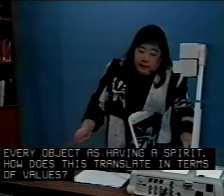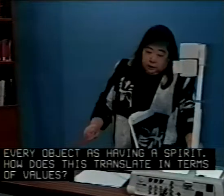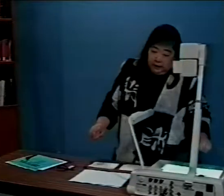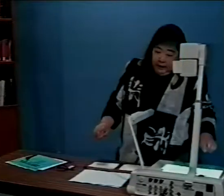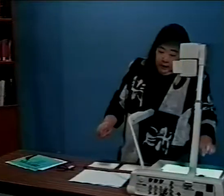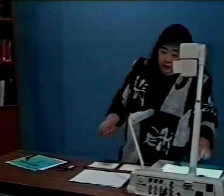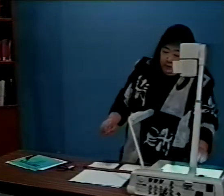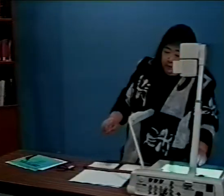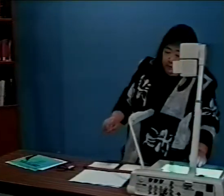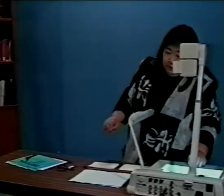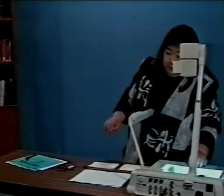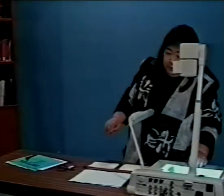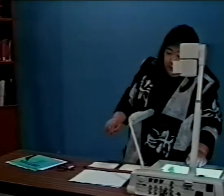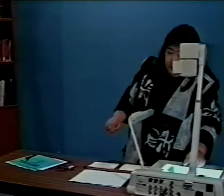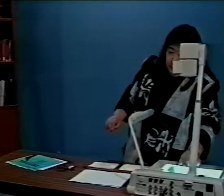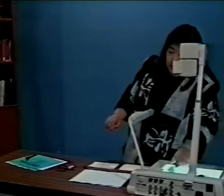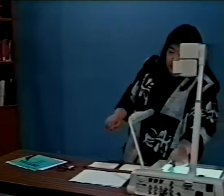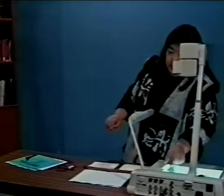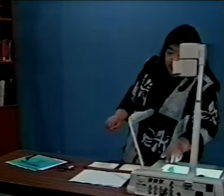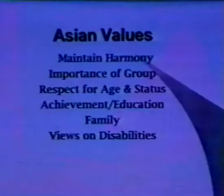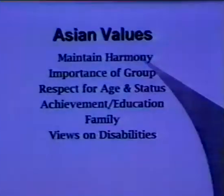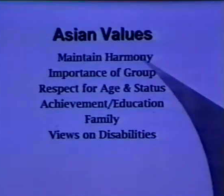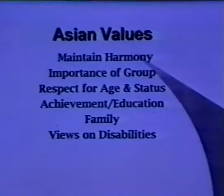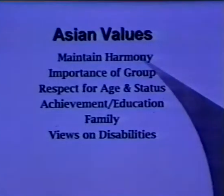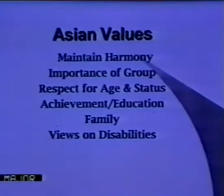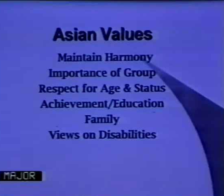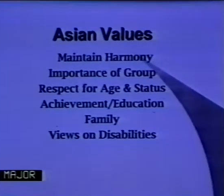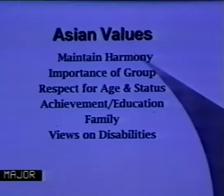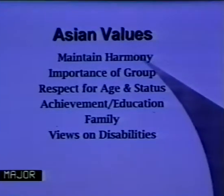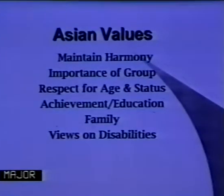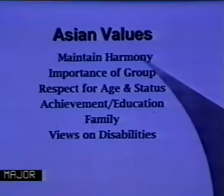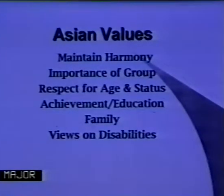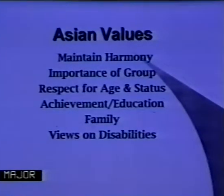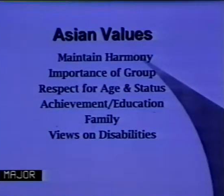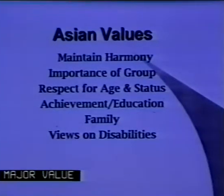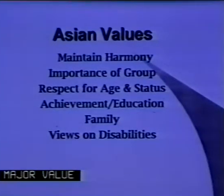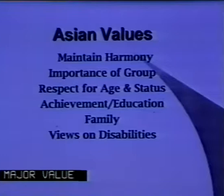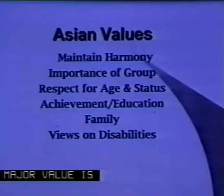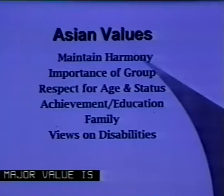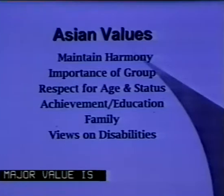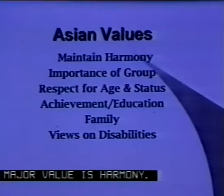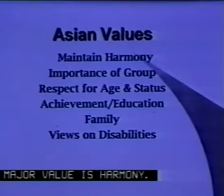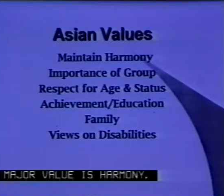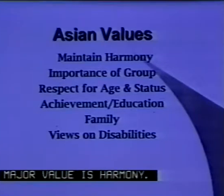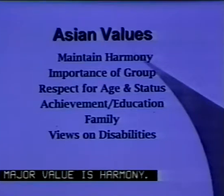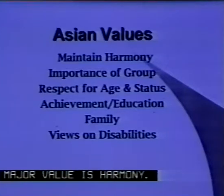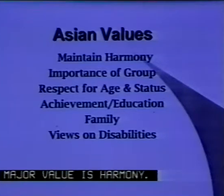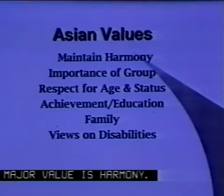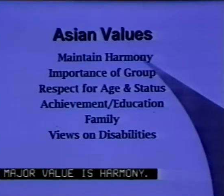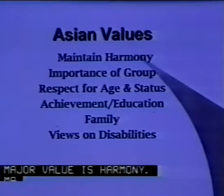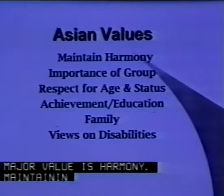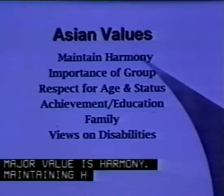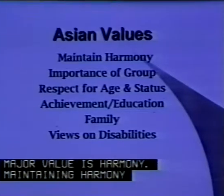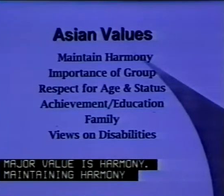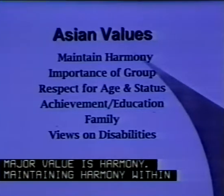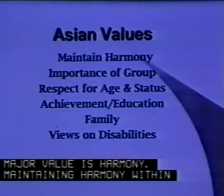Major value is harmony. Maintaining harmony within yourself, with others, and with